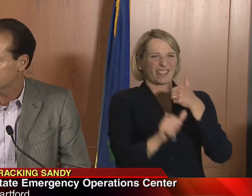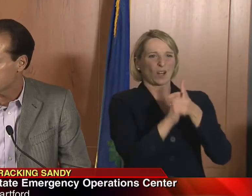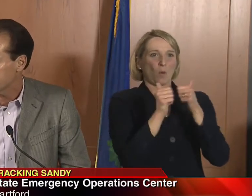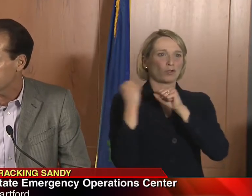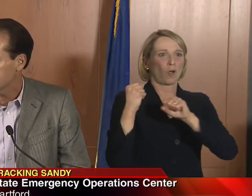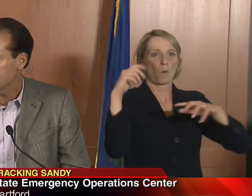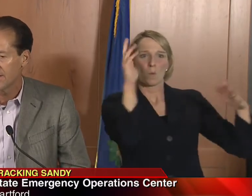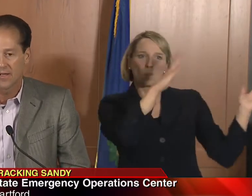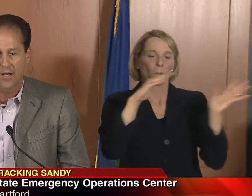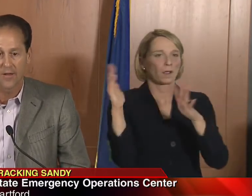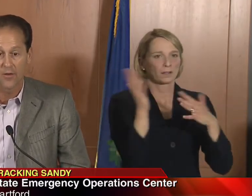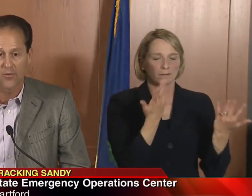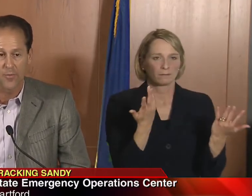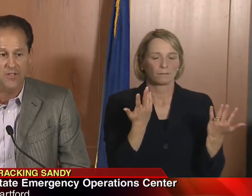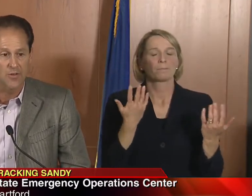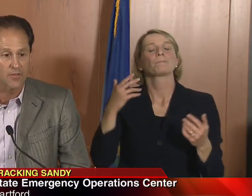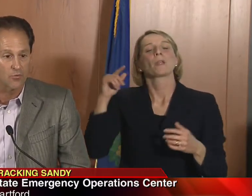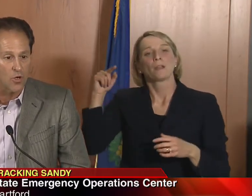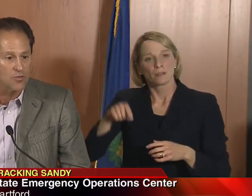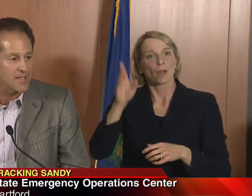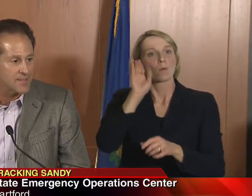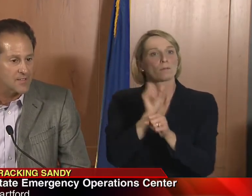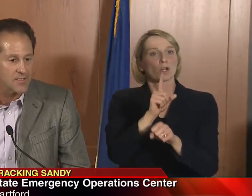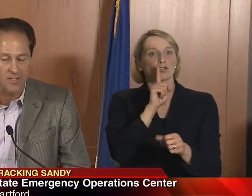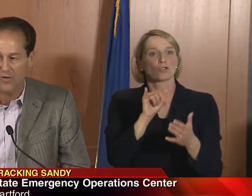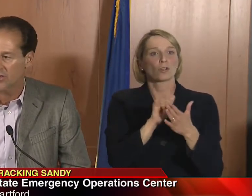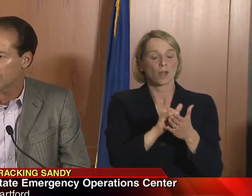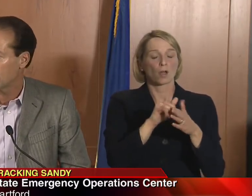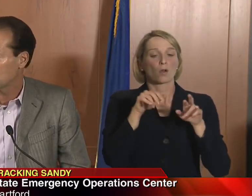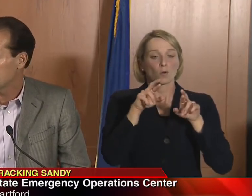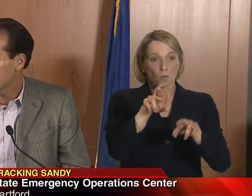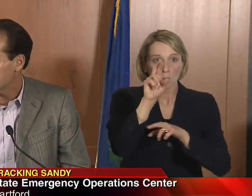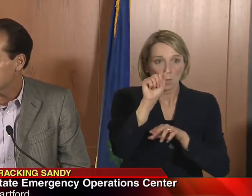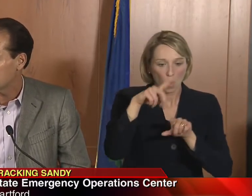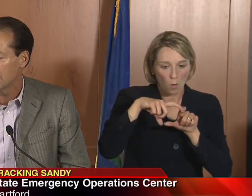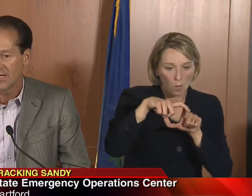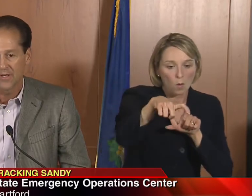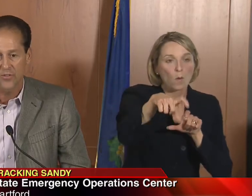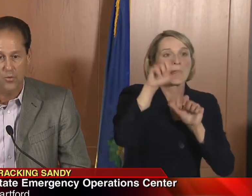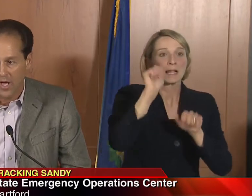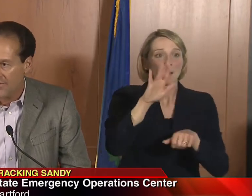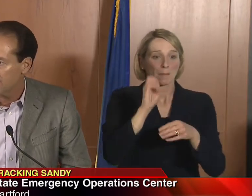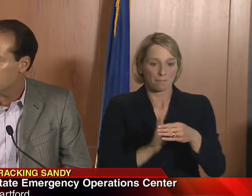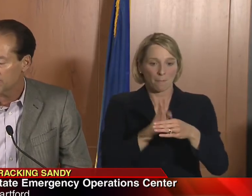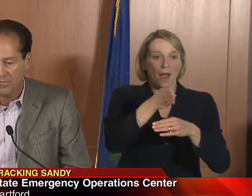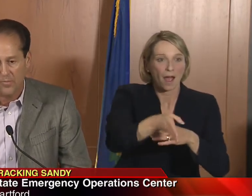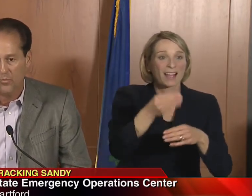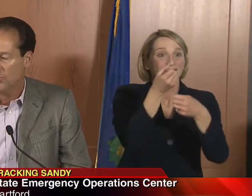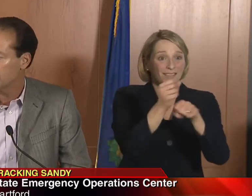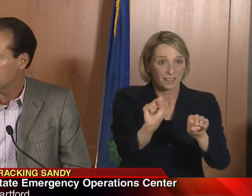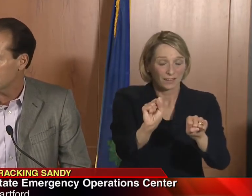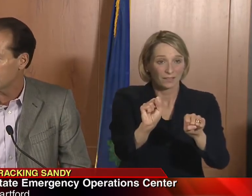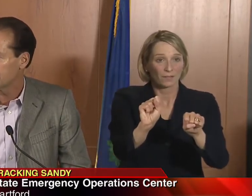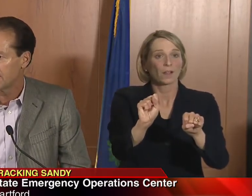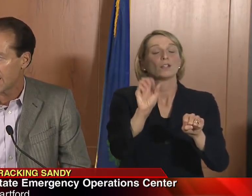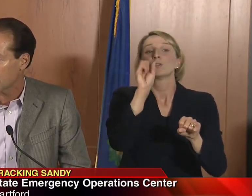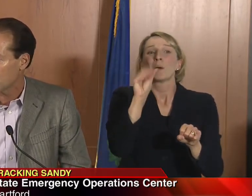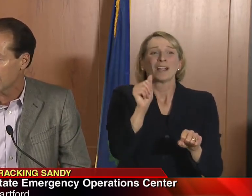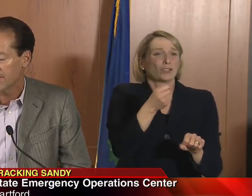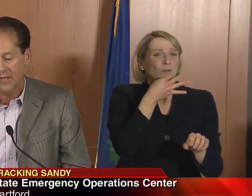necessary for safety. They'll make sure that the roads, as necessary, will be passable. So on the ground, we'll be right